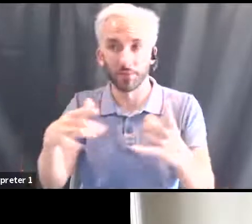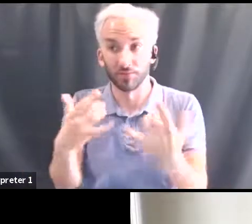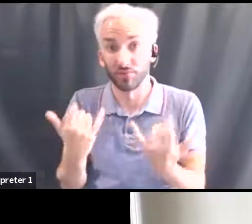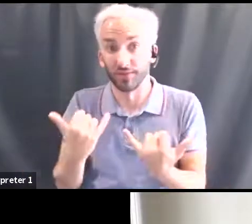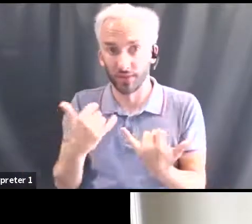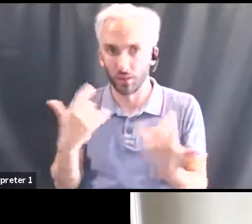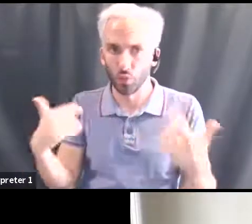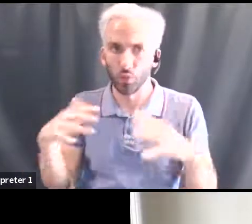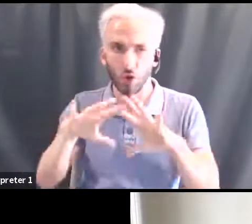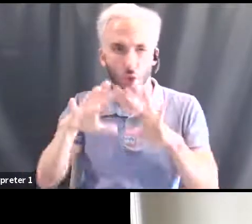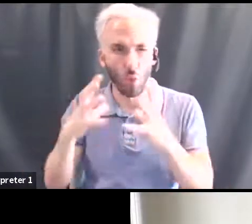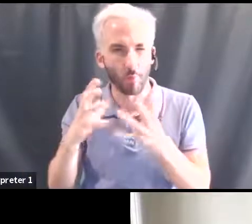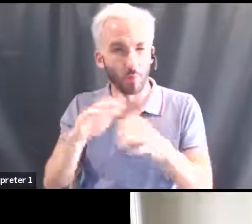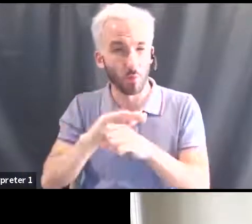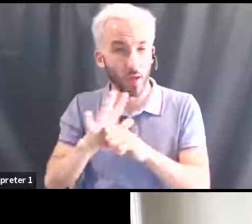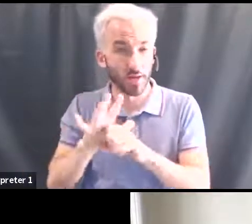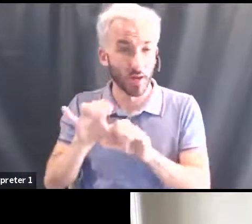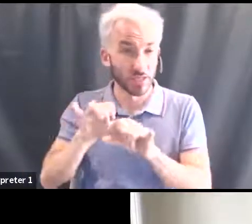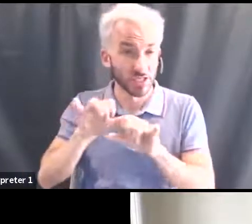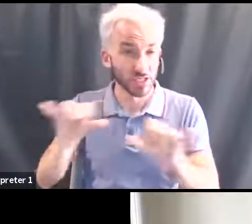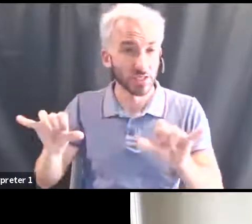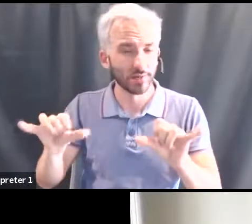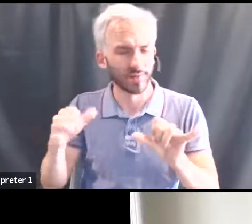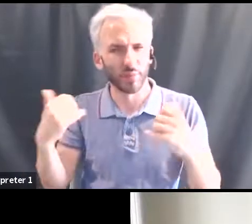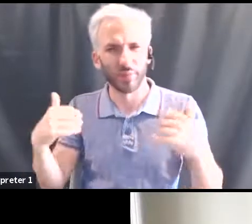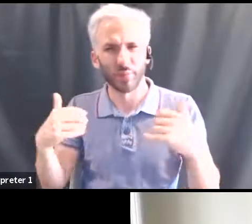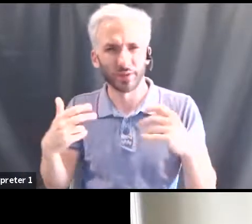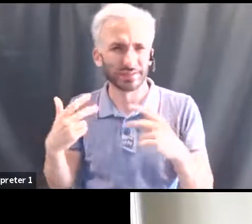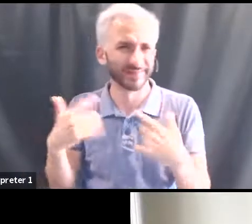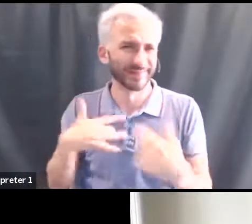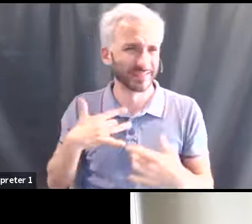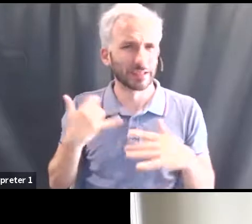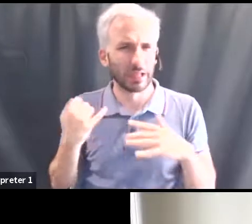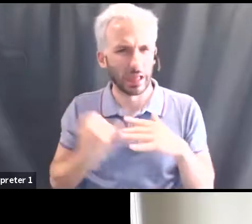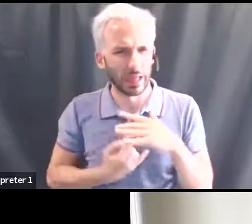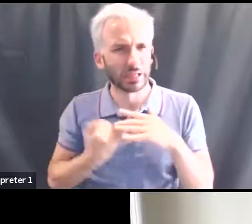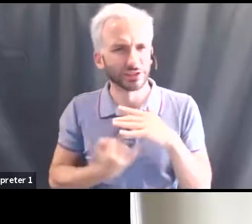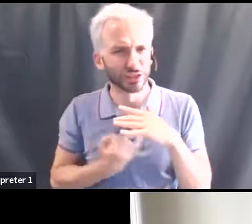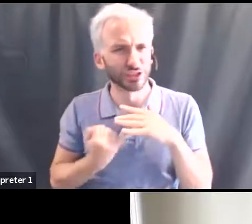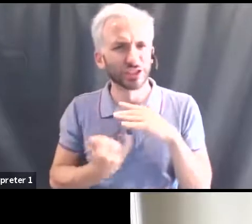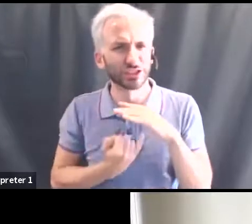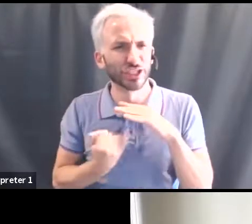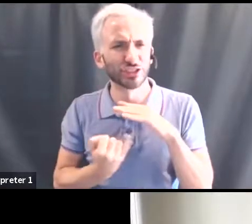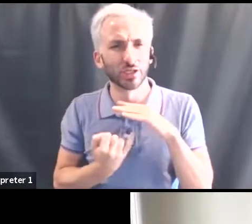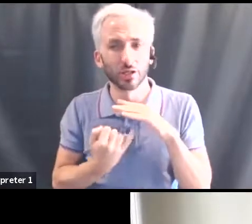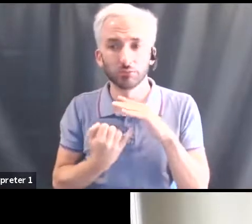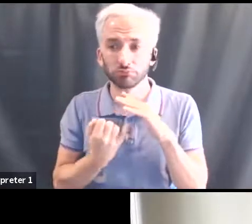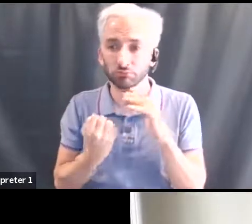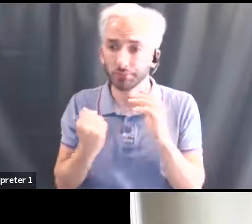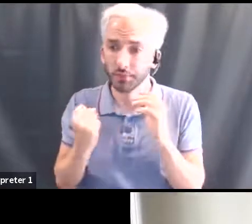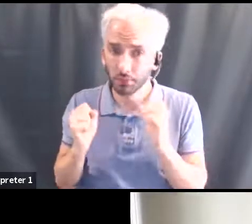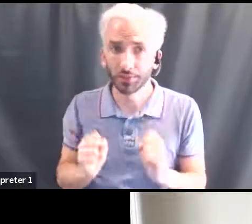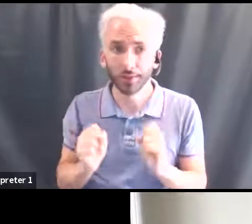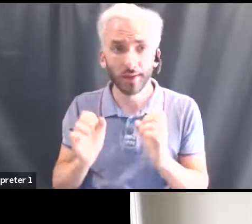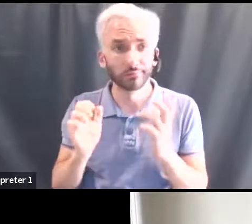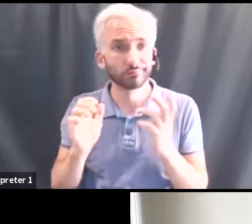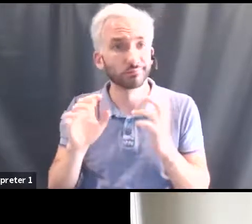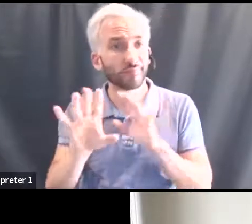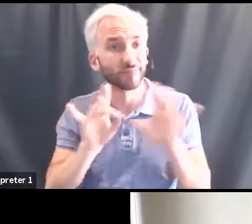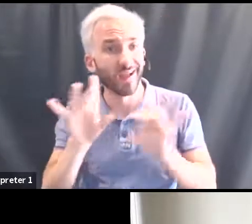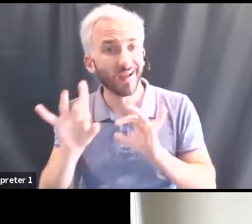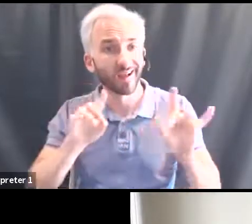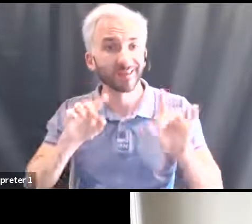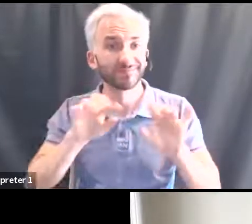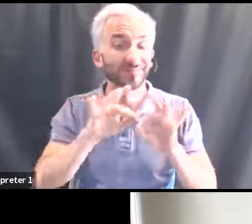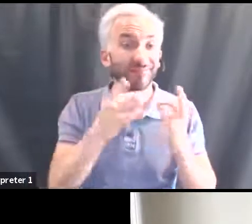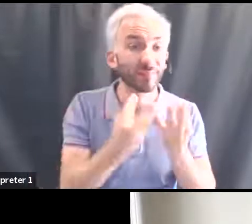global pandemic, in a moment of such isolation, that you can find families as you have through the web, you